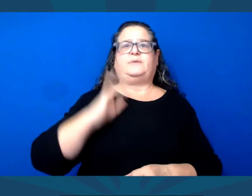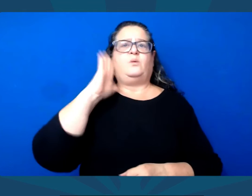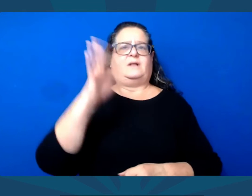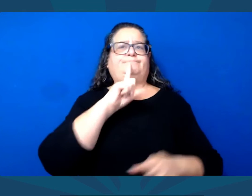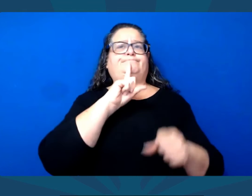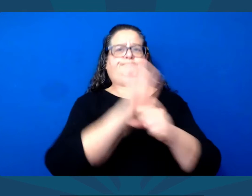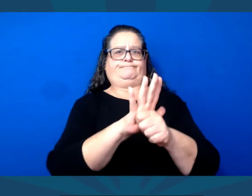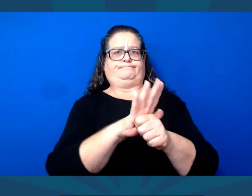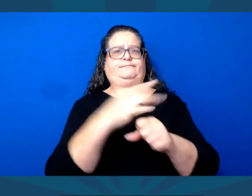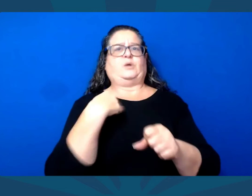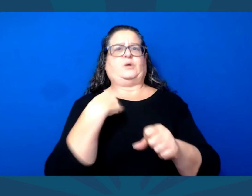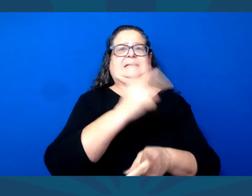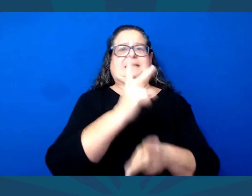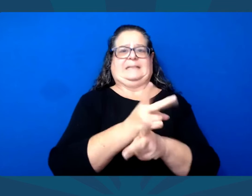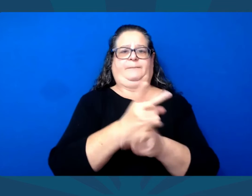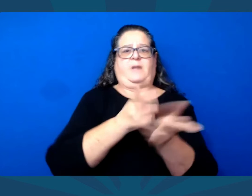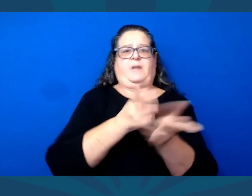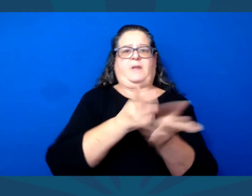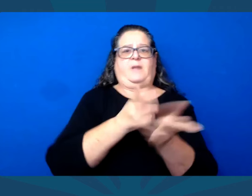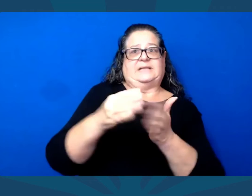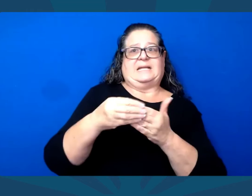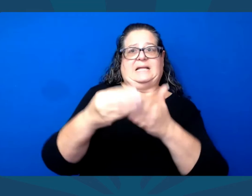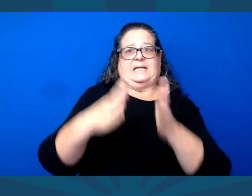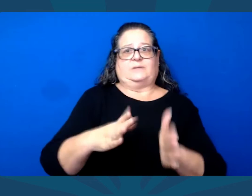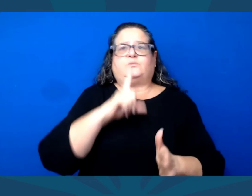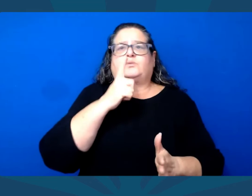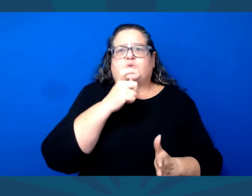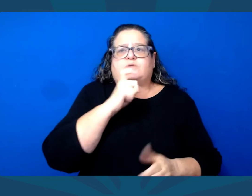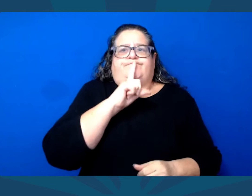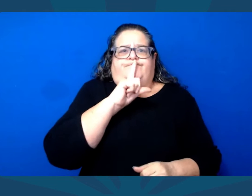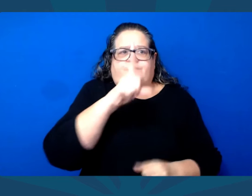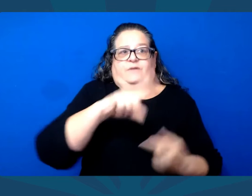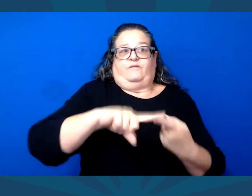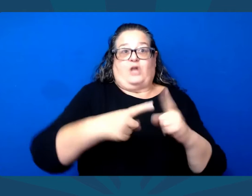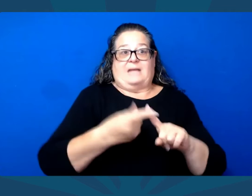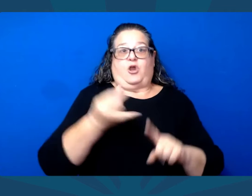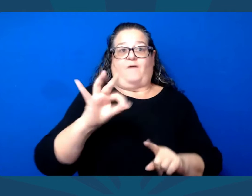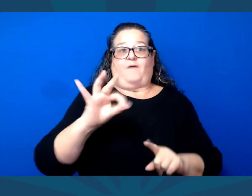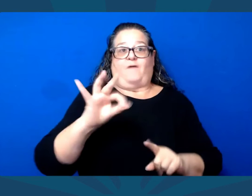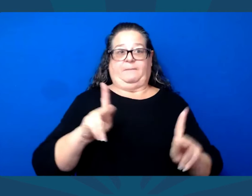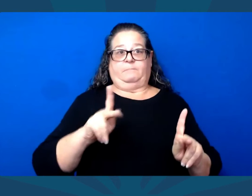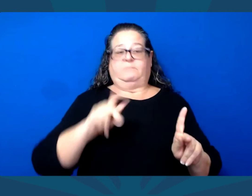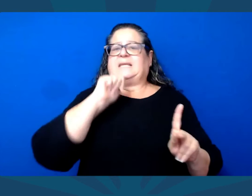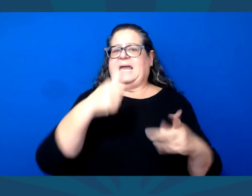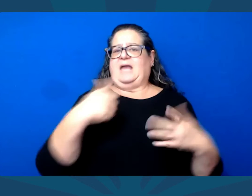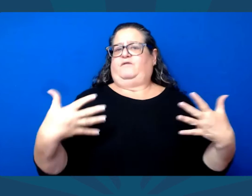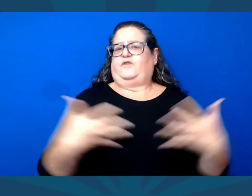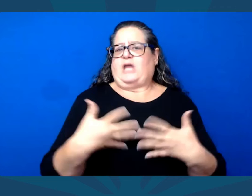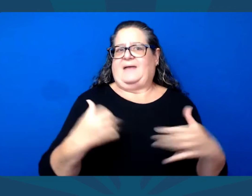for State Senate will ensure that we keep an honest leader who is a real friend of the people